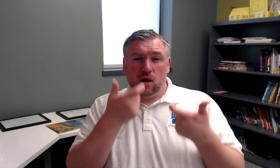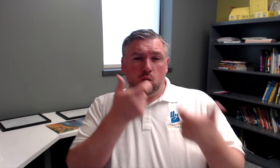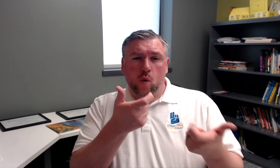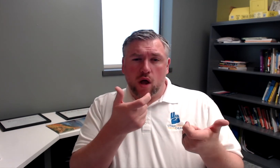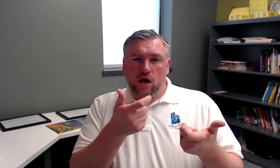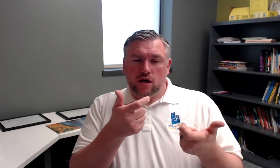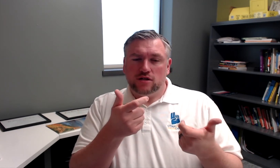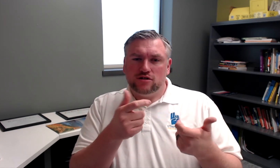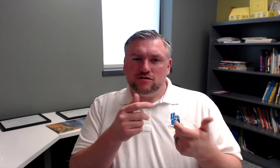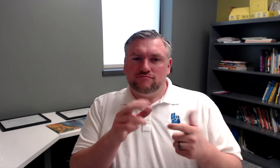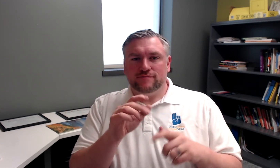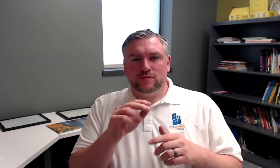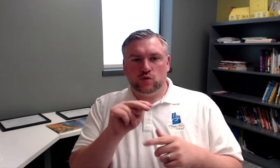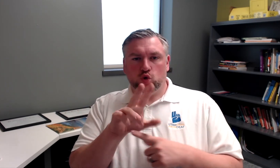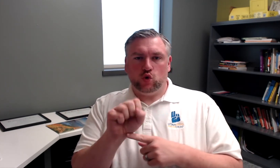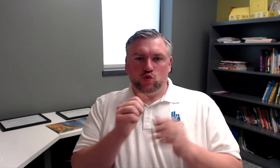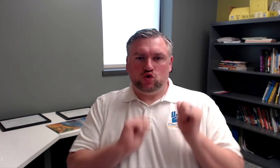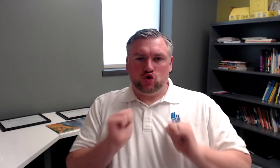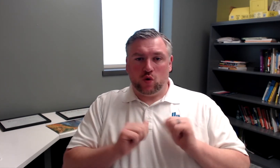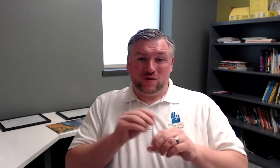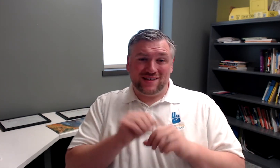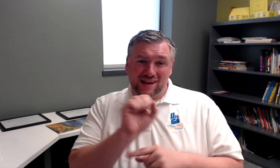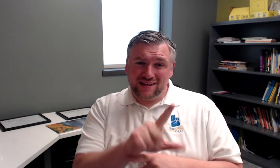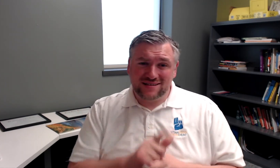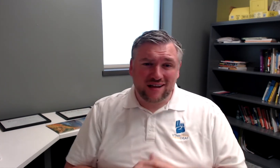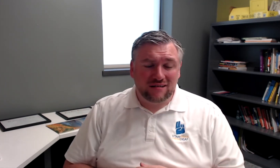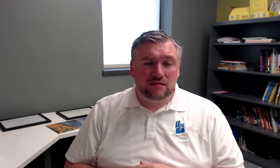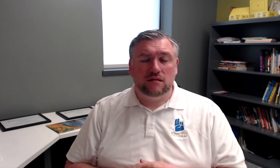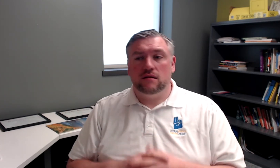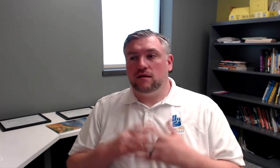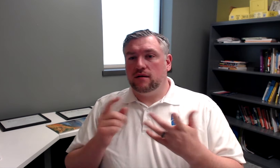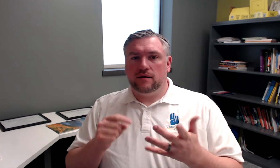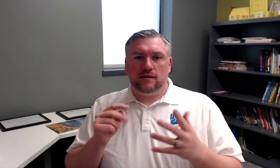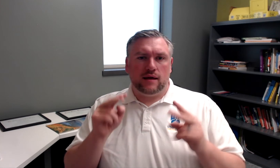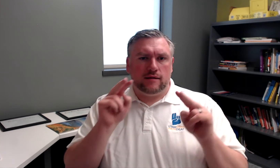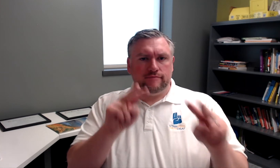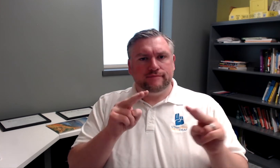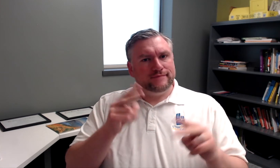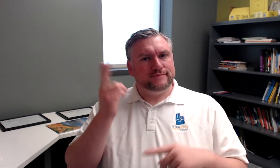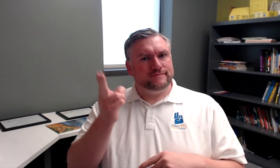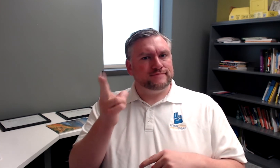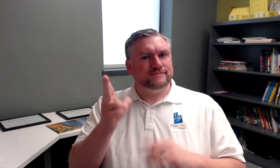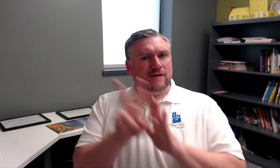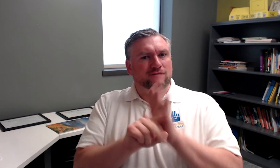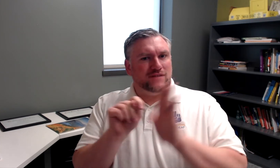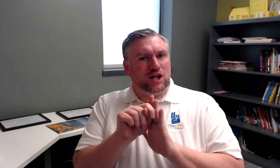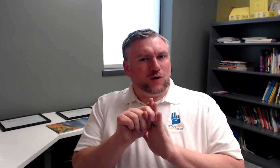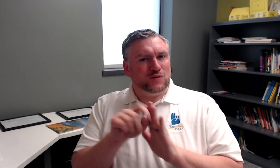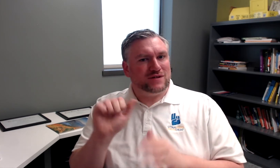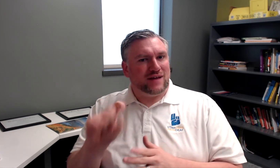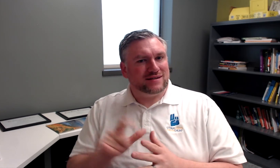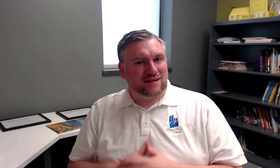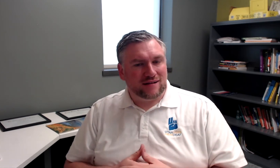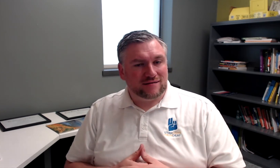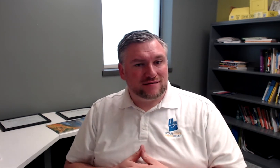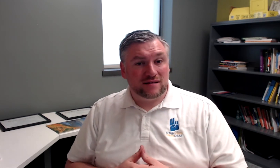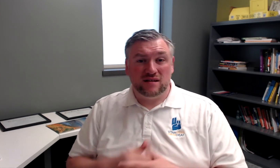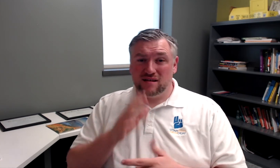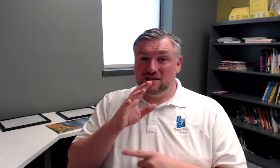that class interaction, but you can watch news shows in ASL. You can watch historical videos in